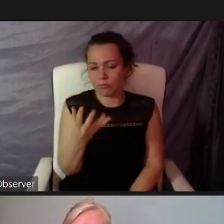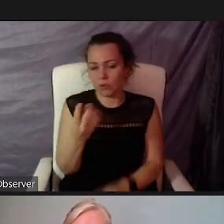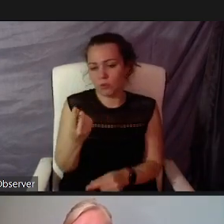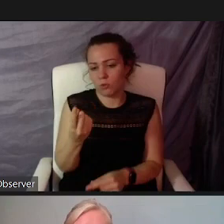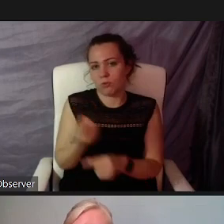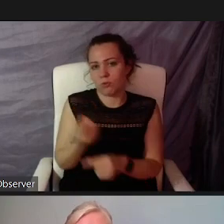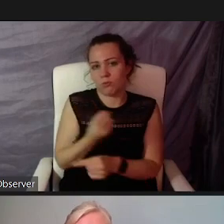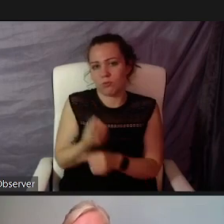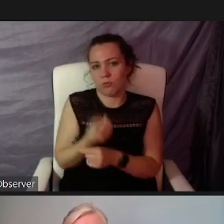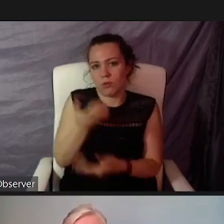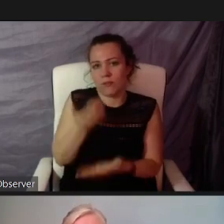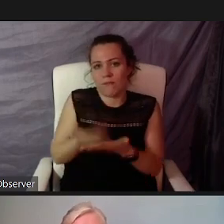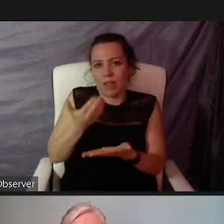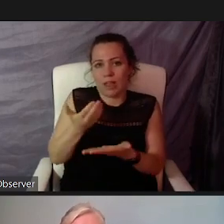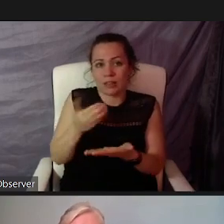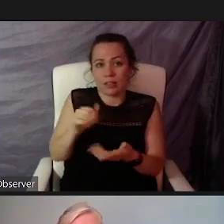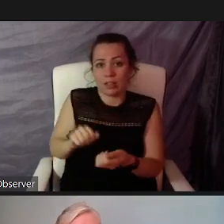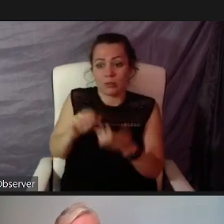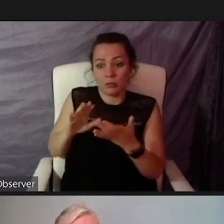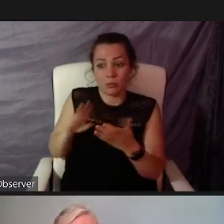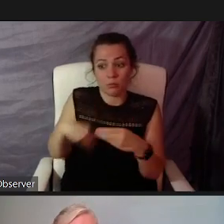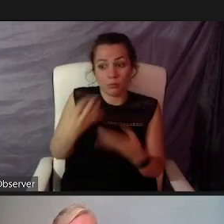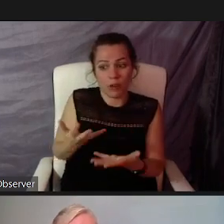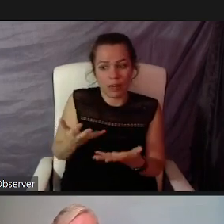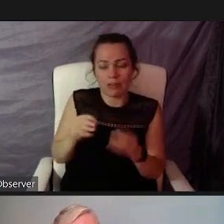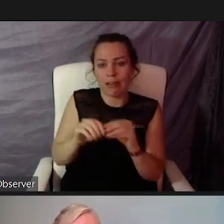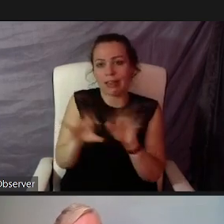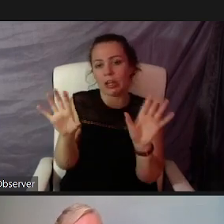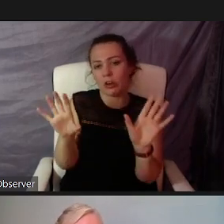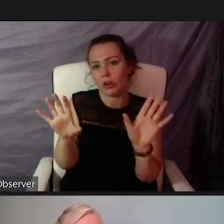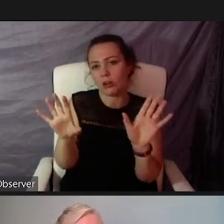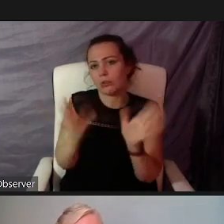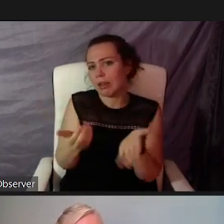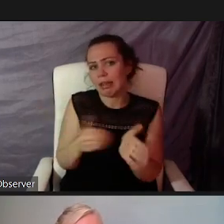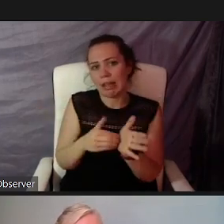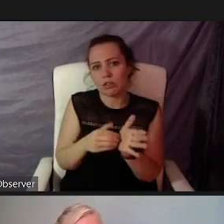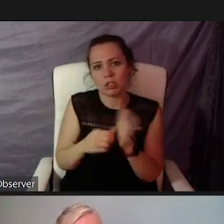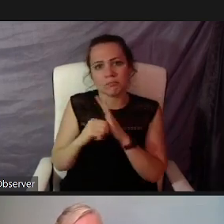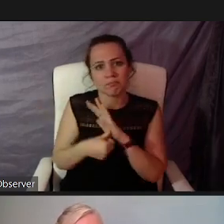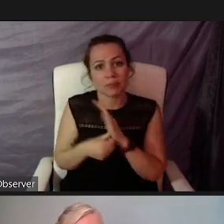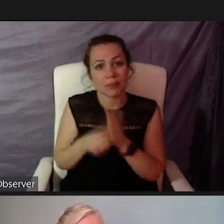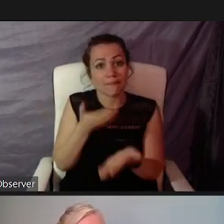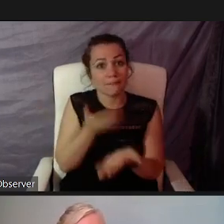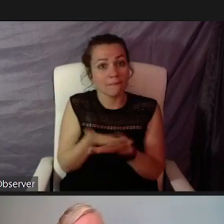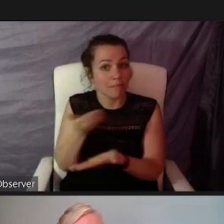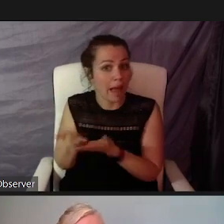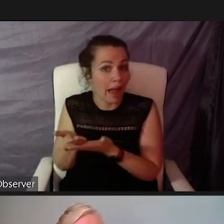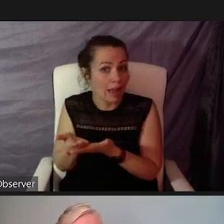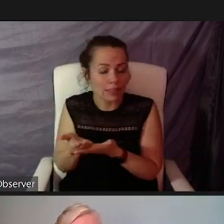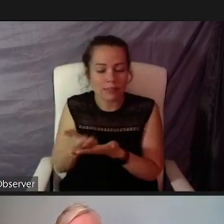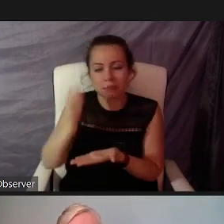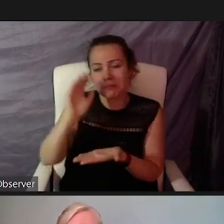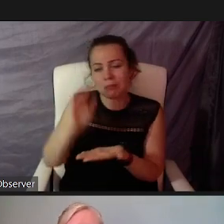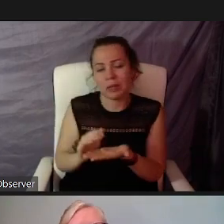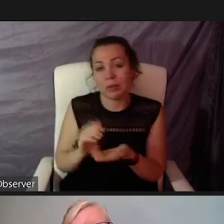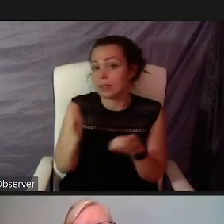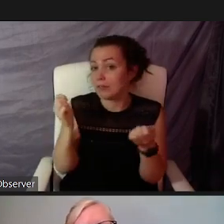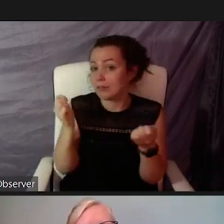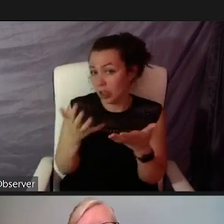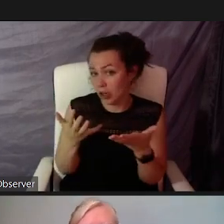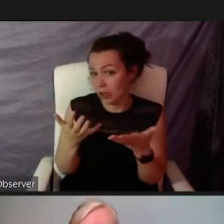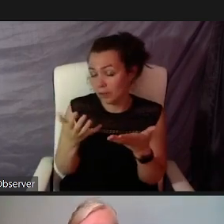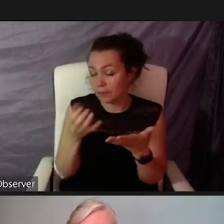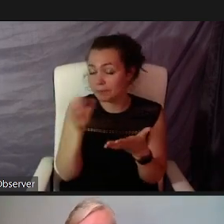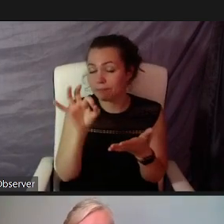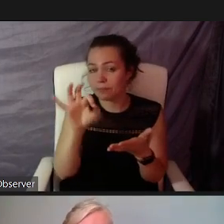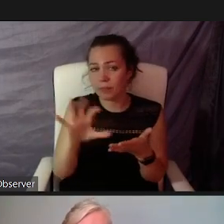information presented to them in a very clear way. So again, just reiterating that facts can help to minimize fear. And what can be helpful